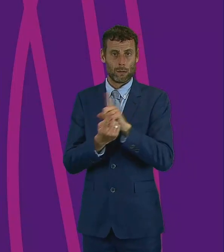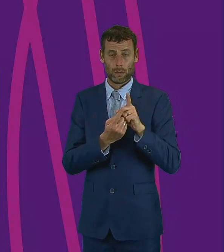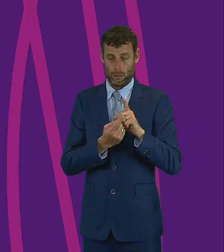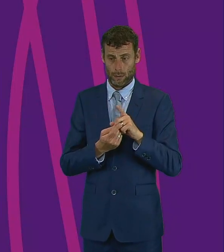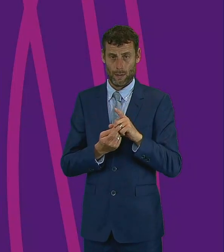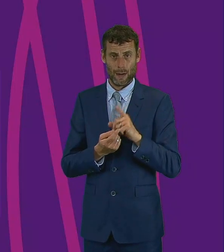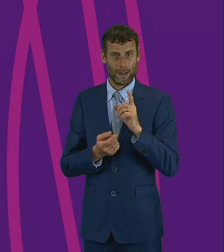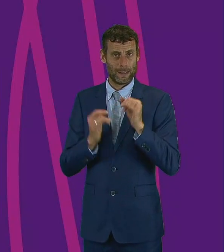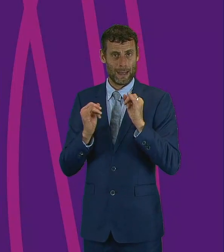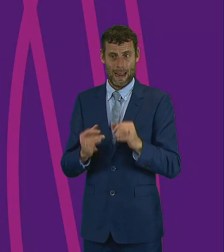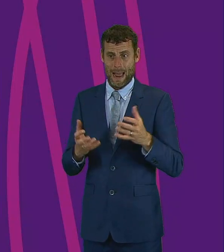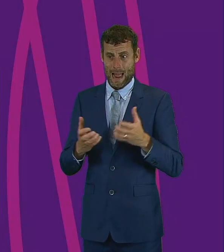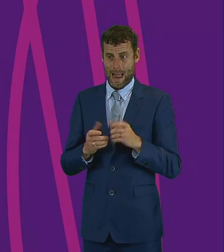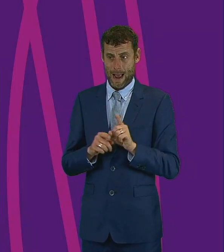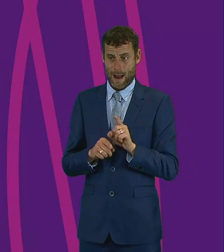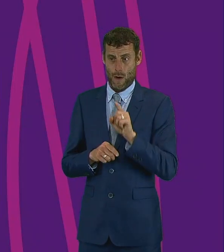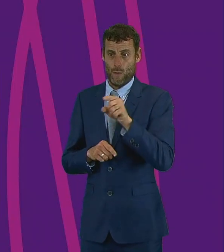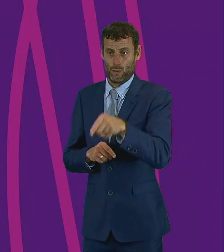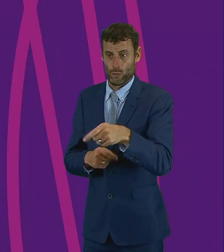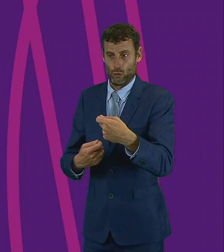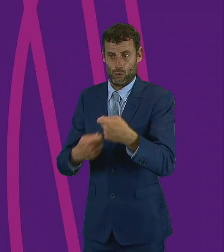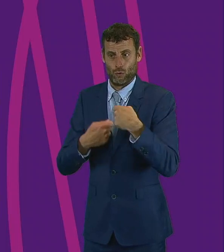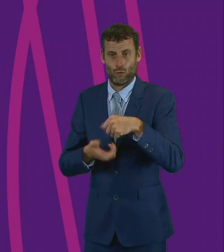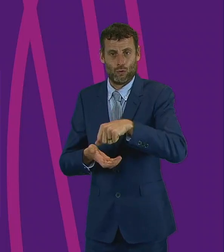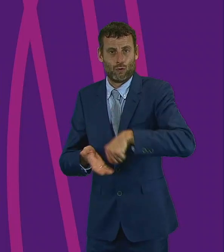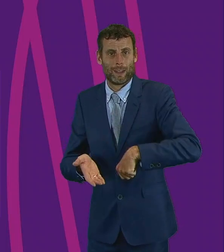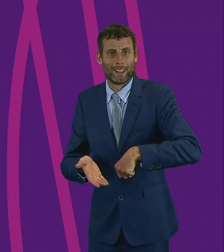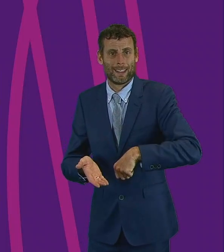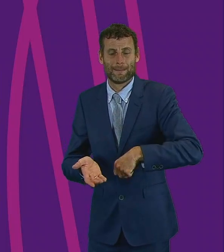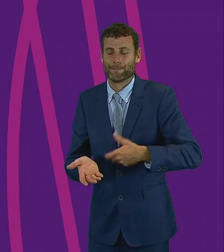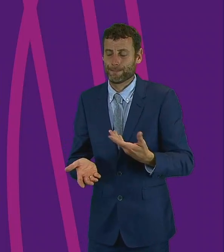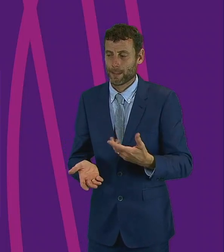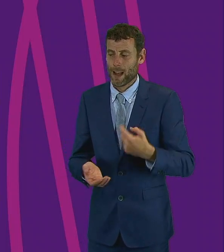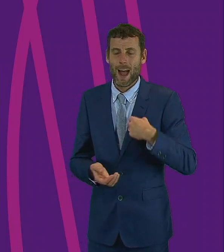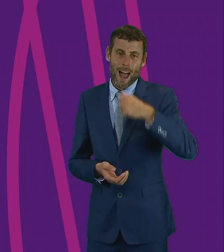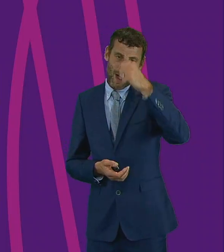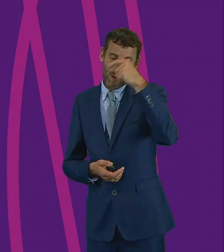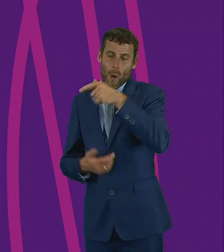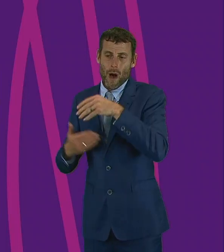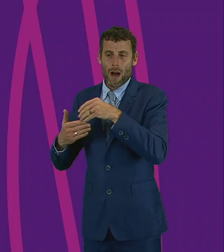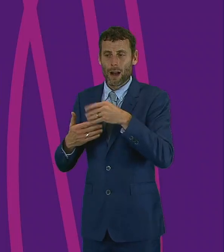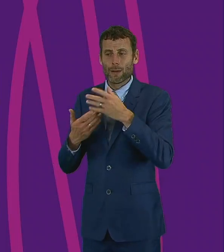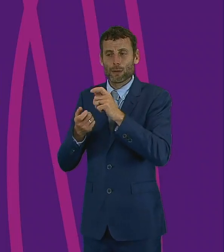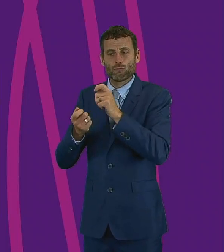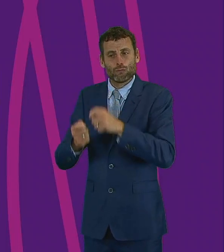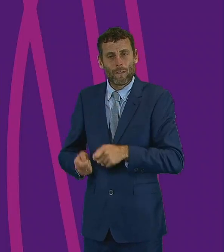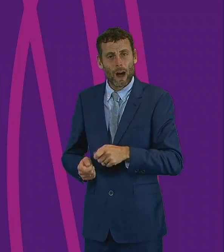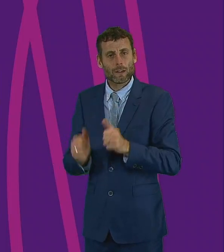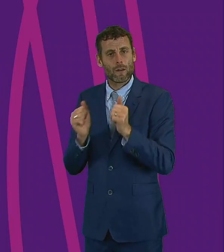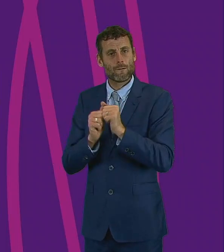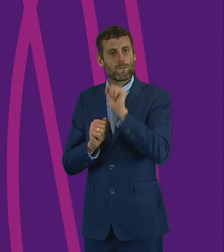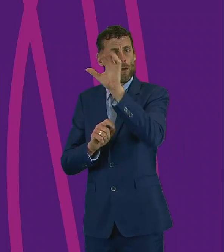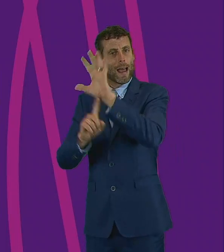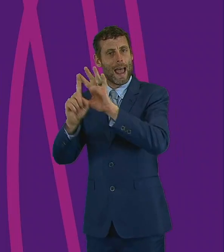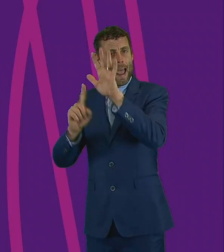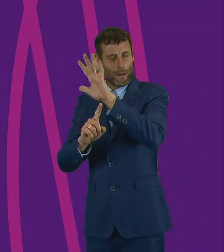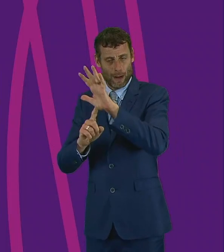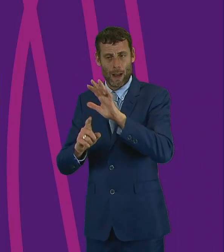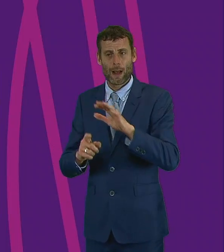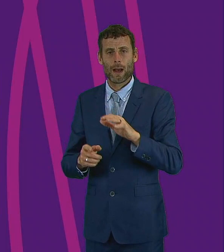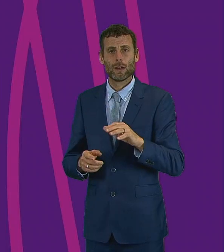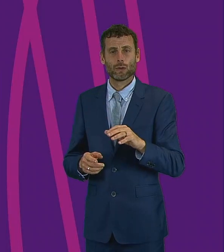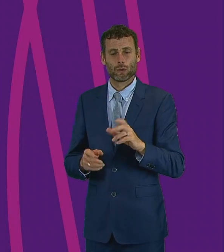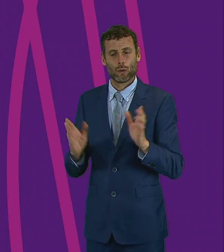prevents IELTS patients from getting the treatment they need. I understand that revised guidance has been developed that would greatly reduce the quarantine